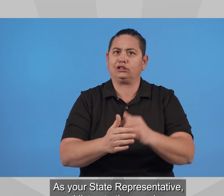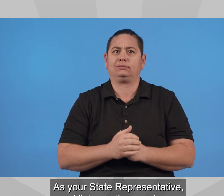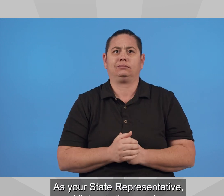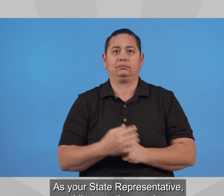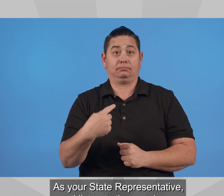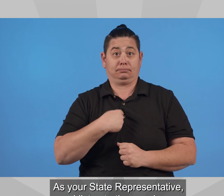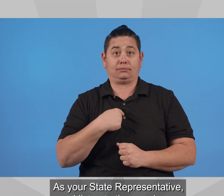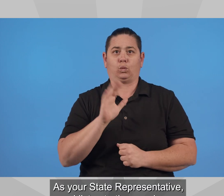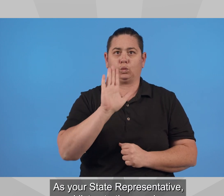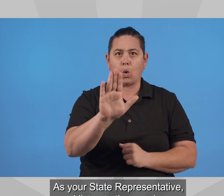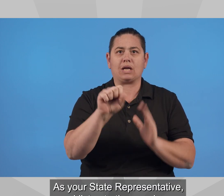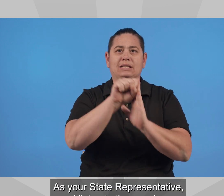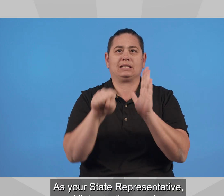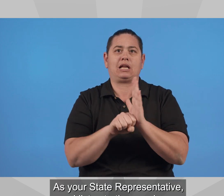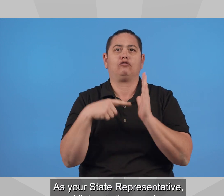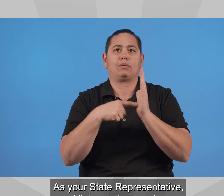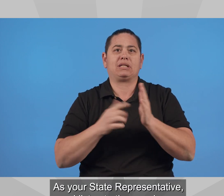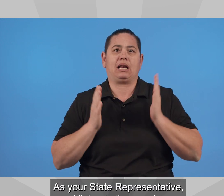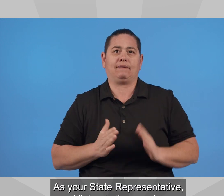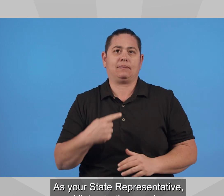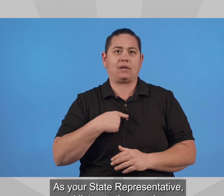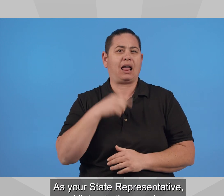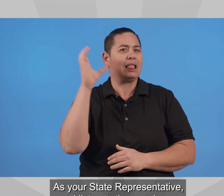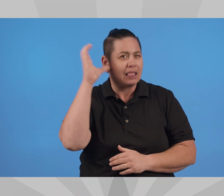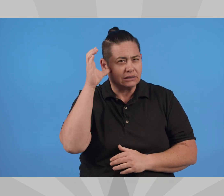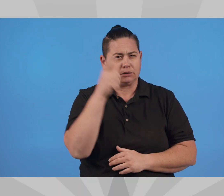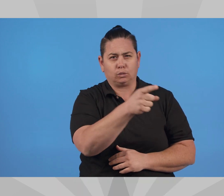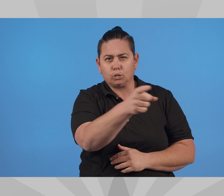As your state representative, I listen to the people.